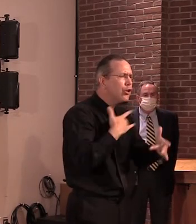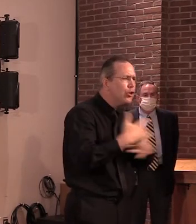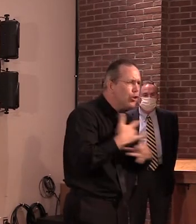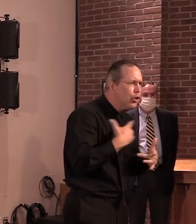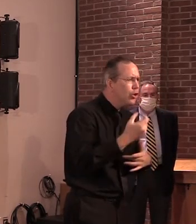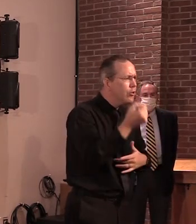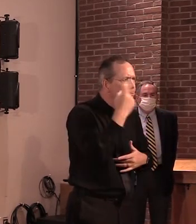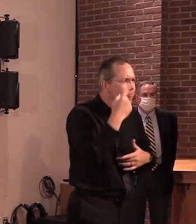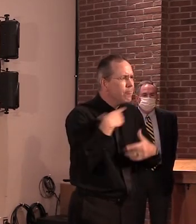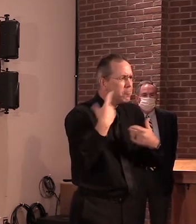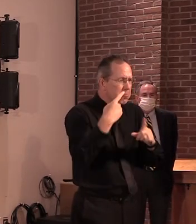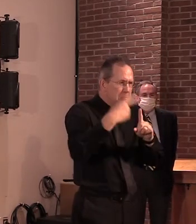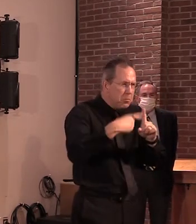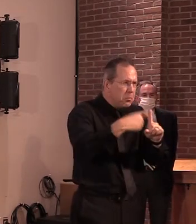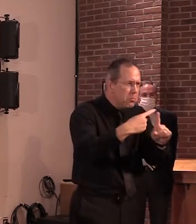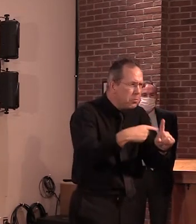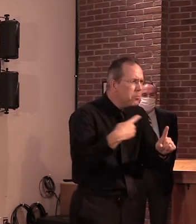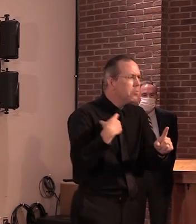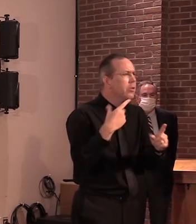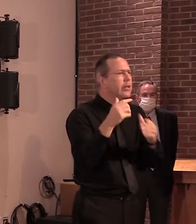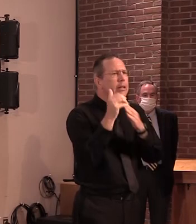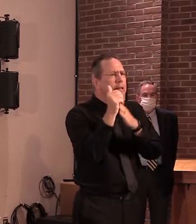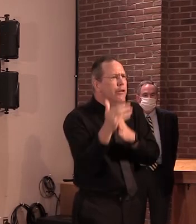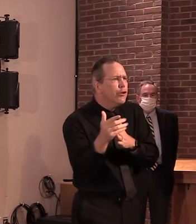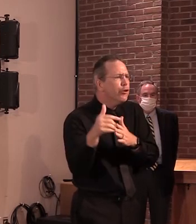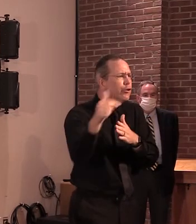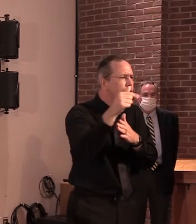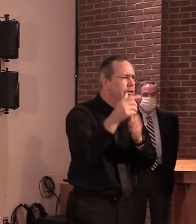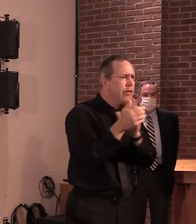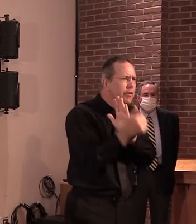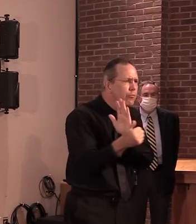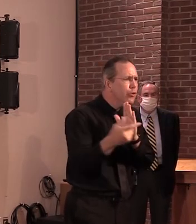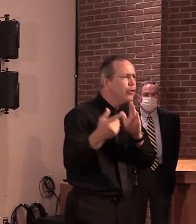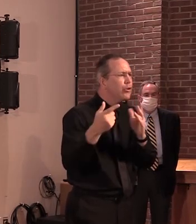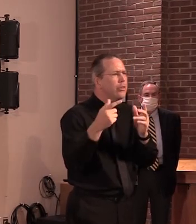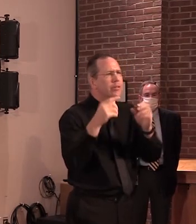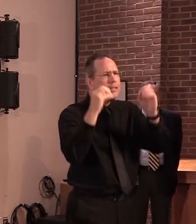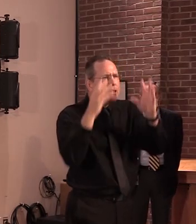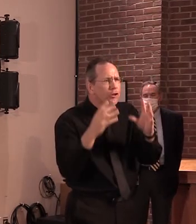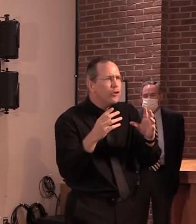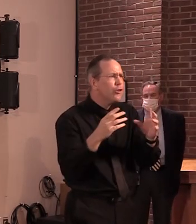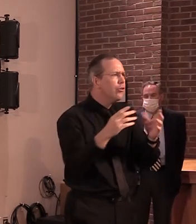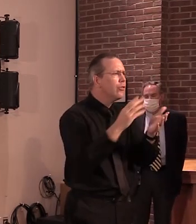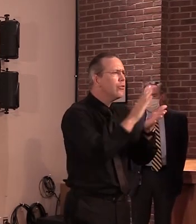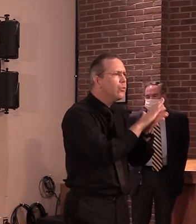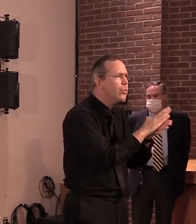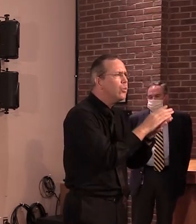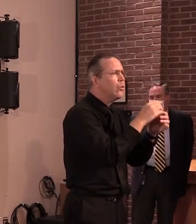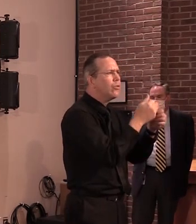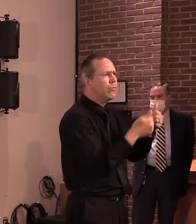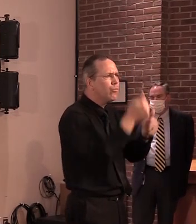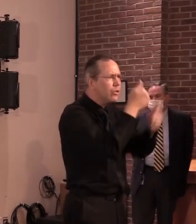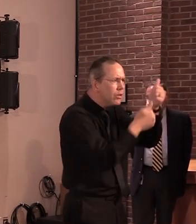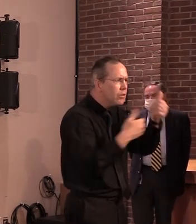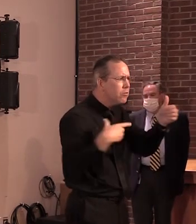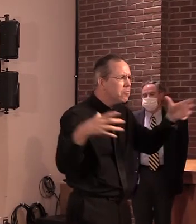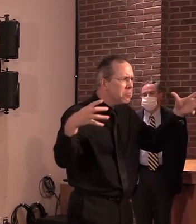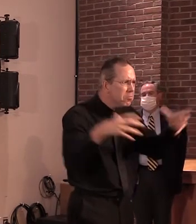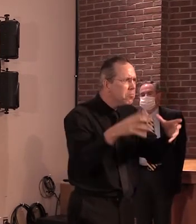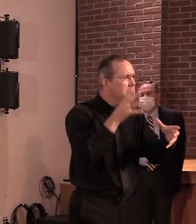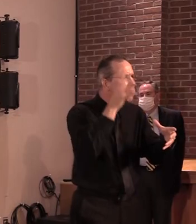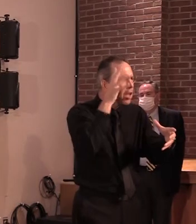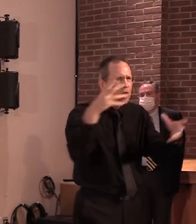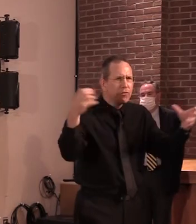districts, administrators, teachers, and staff. And we've been hearing from parents about their specific